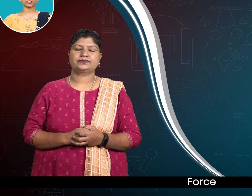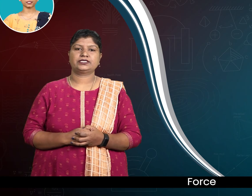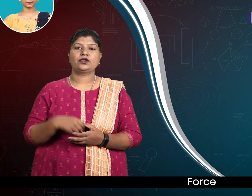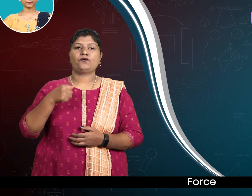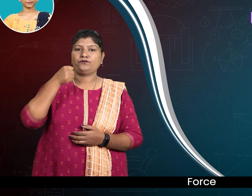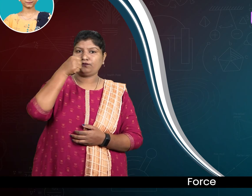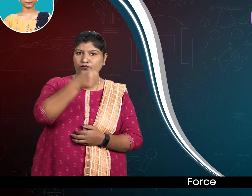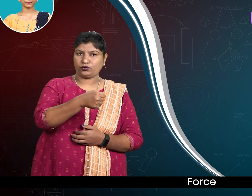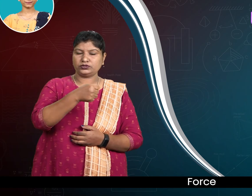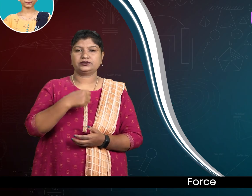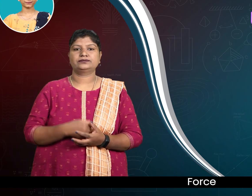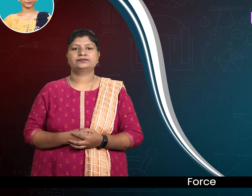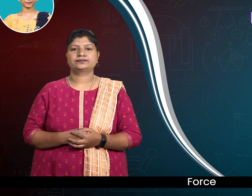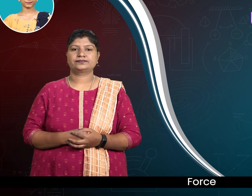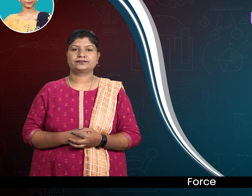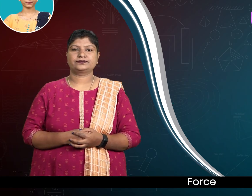Force,